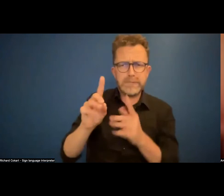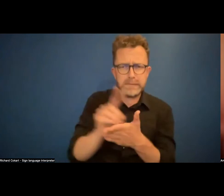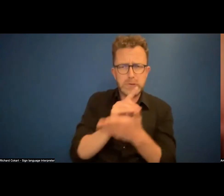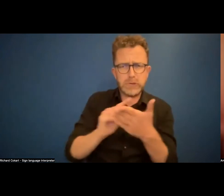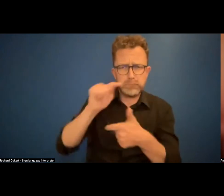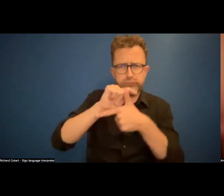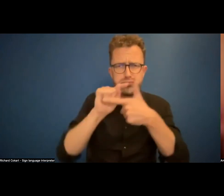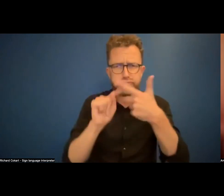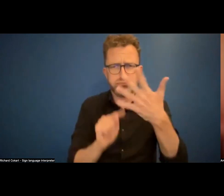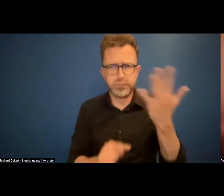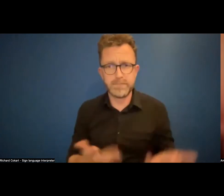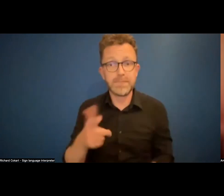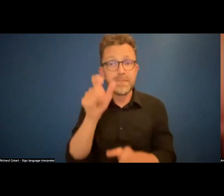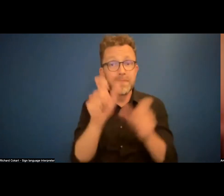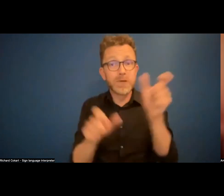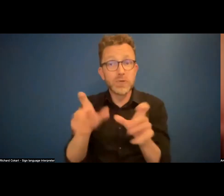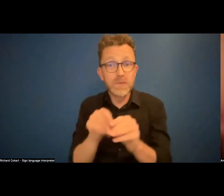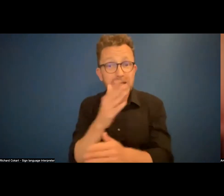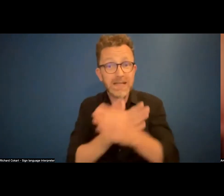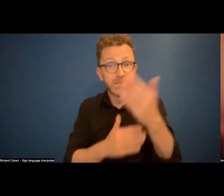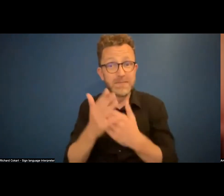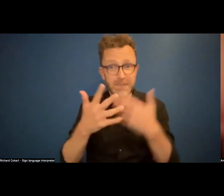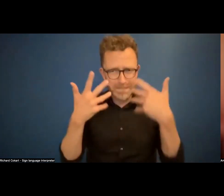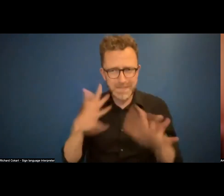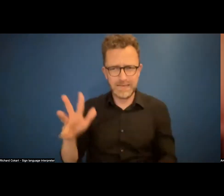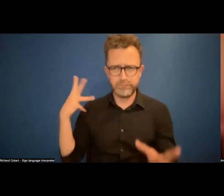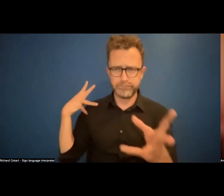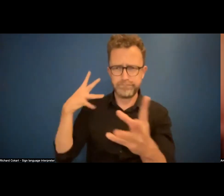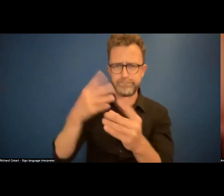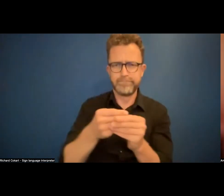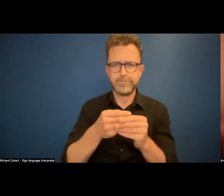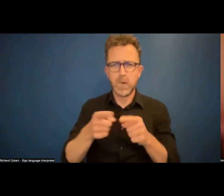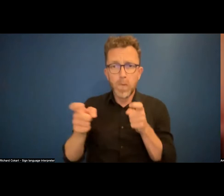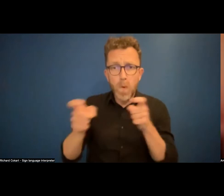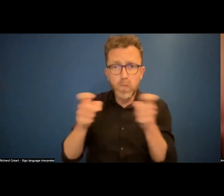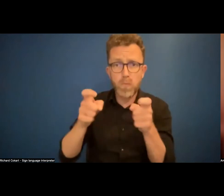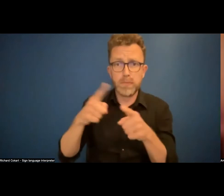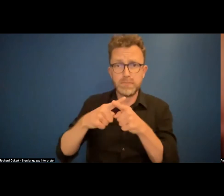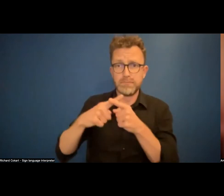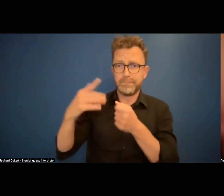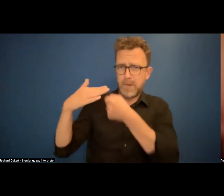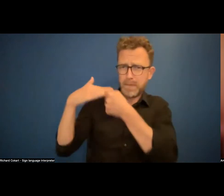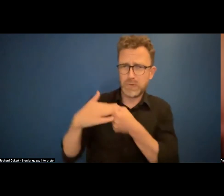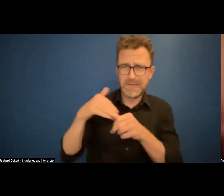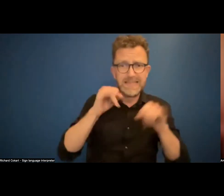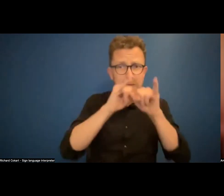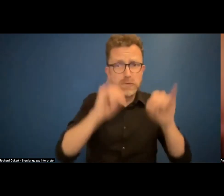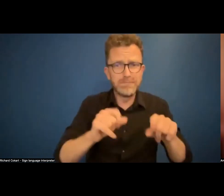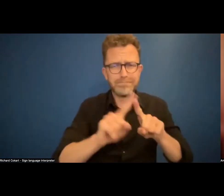Rights International's visit to Ukraine shown that persons with disabilities in isolation have been